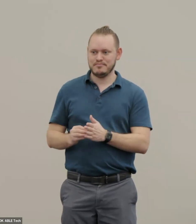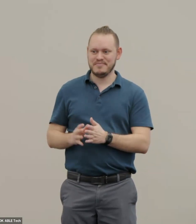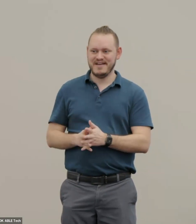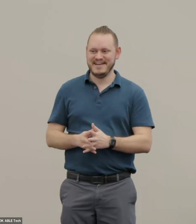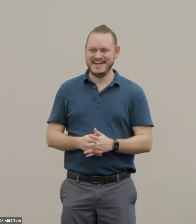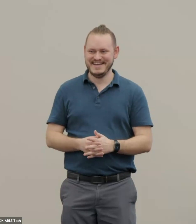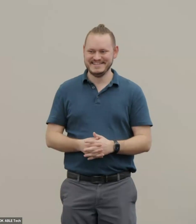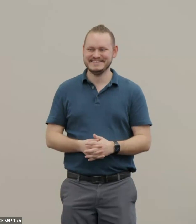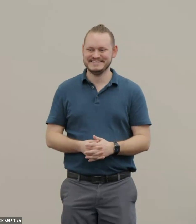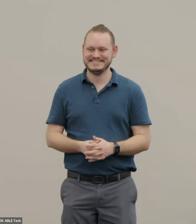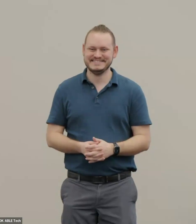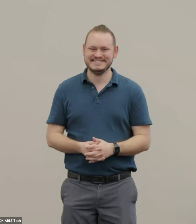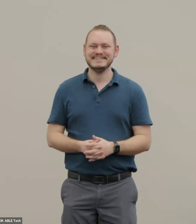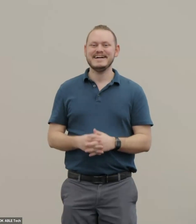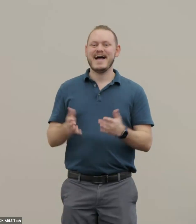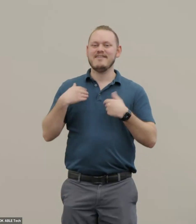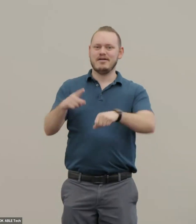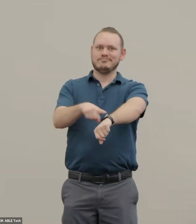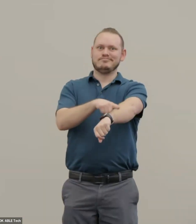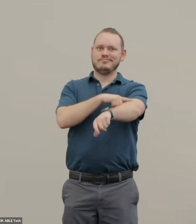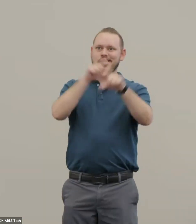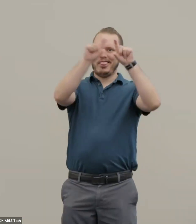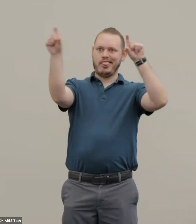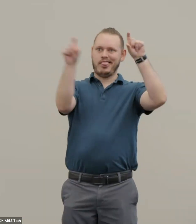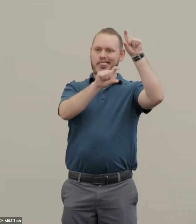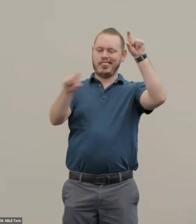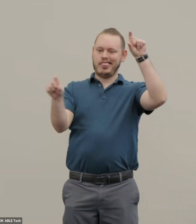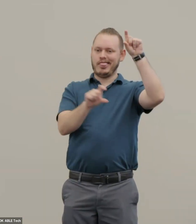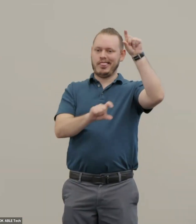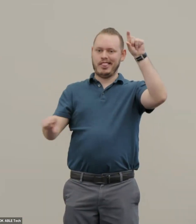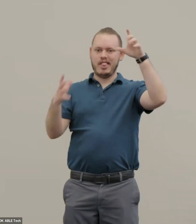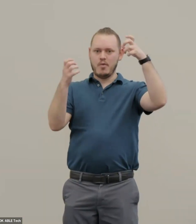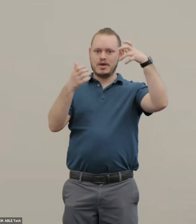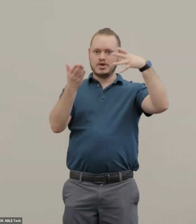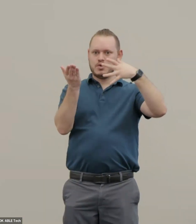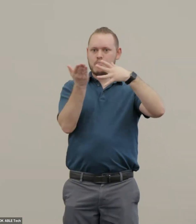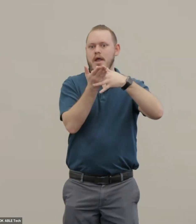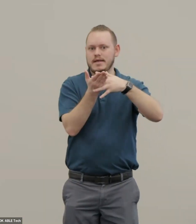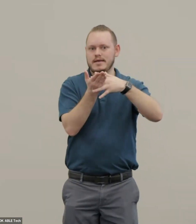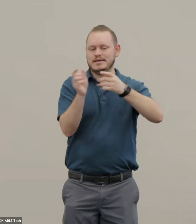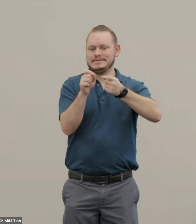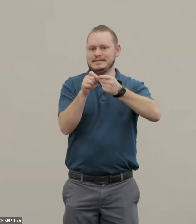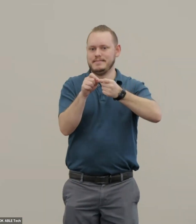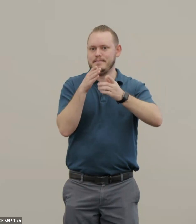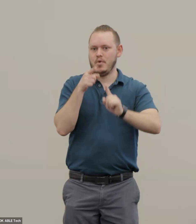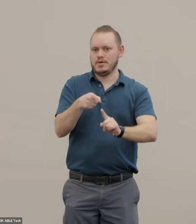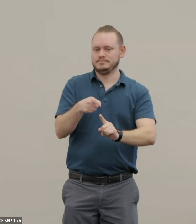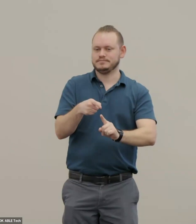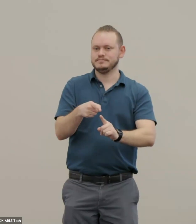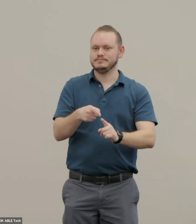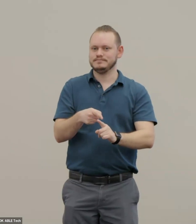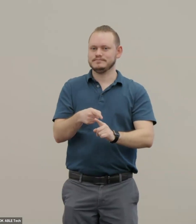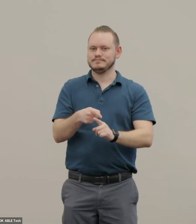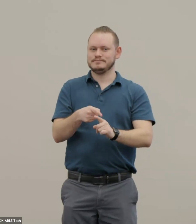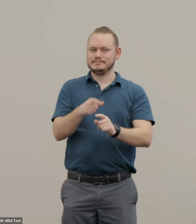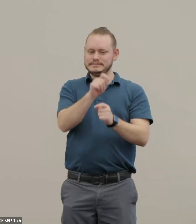they have a long heading and they want that heading to break at a certain point, like after a